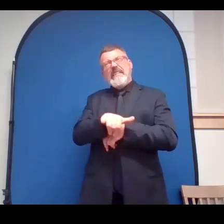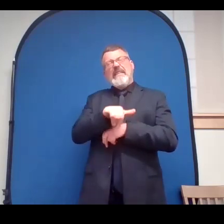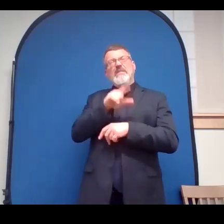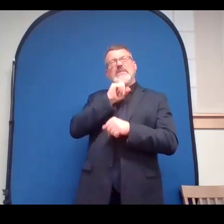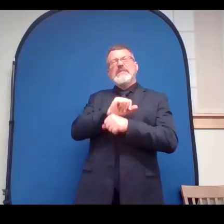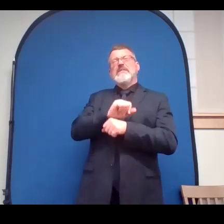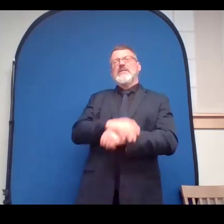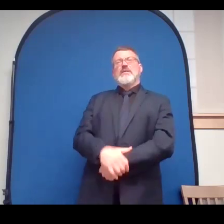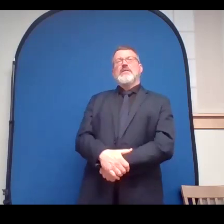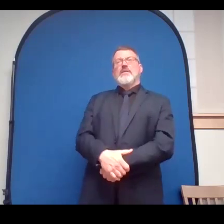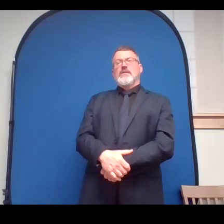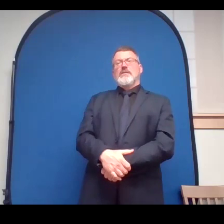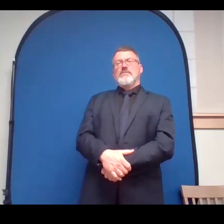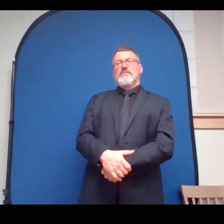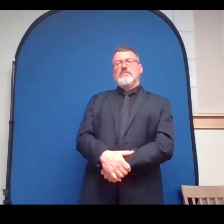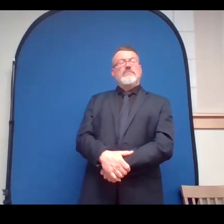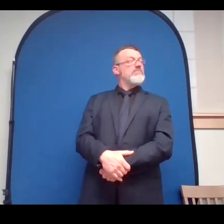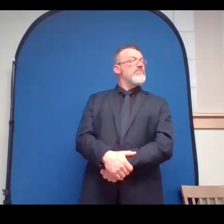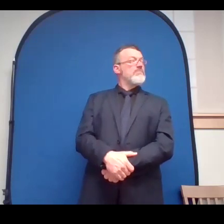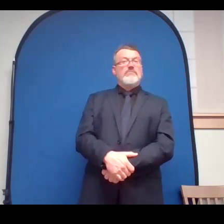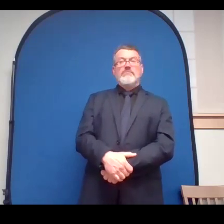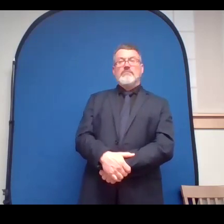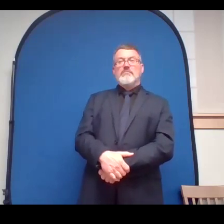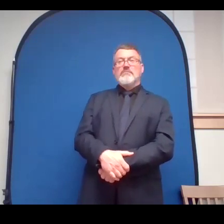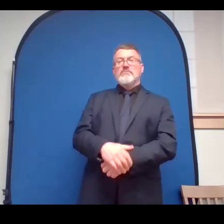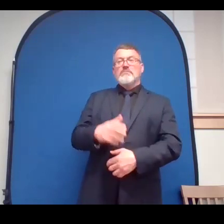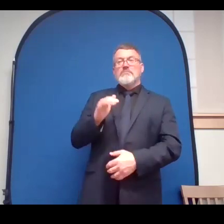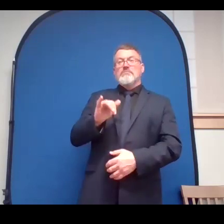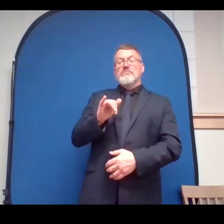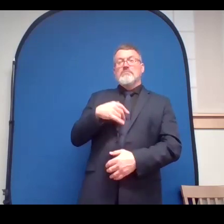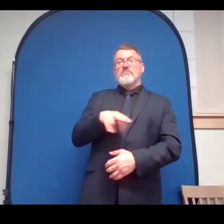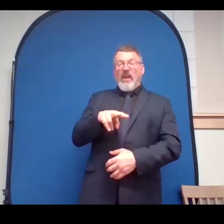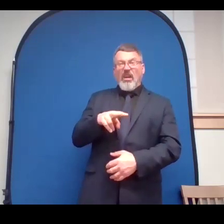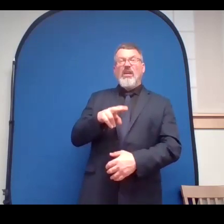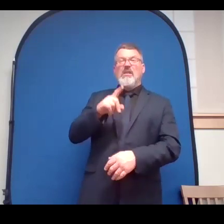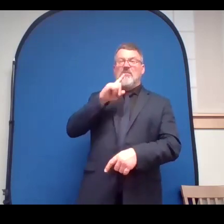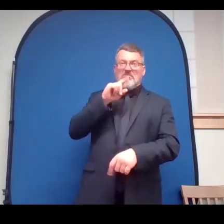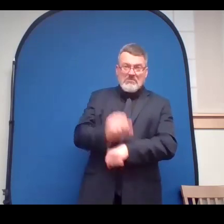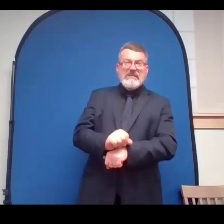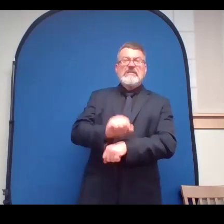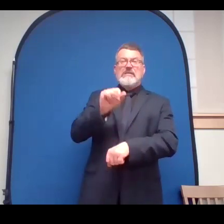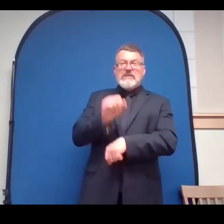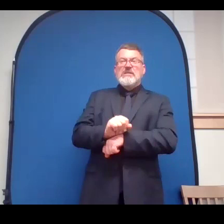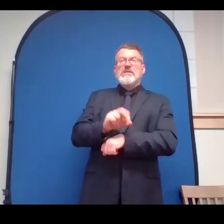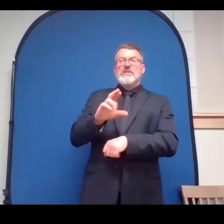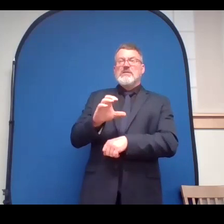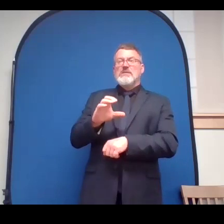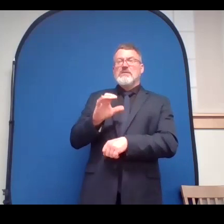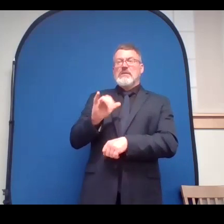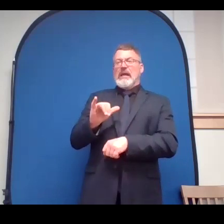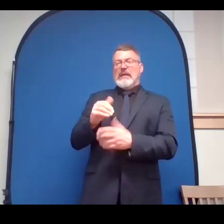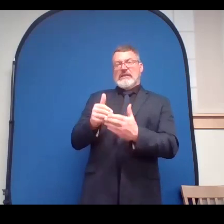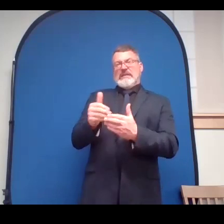At what point did you learn that it was him? Shortly thereafter. And what was your reaction at that time?